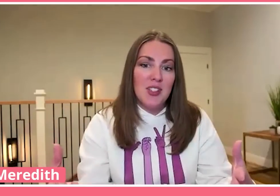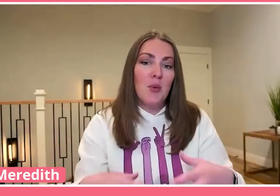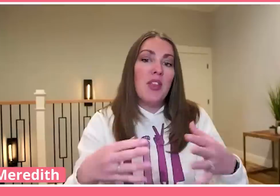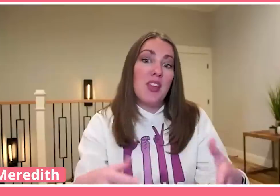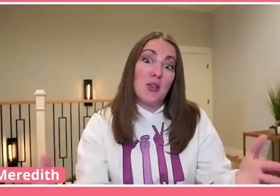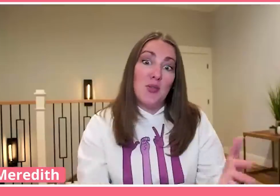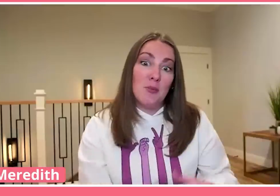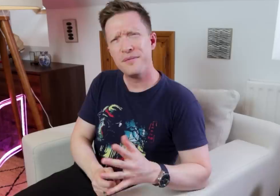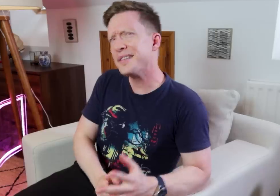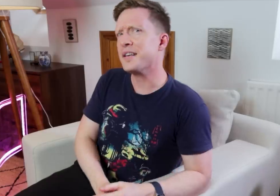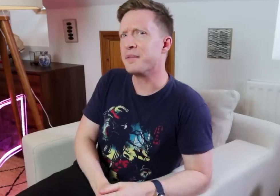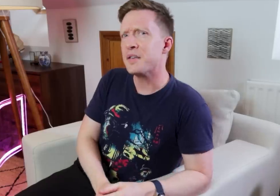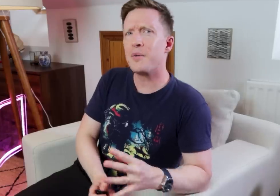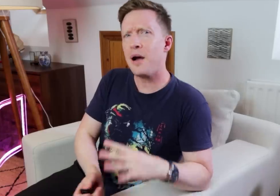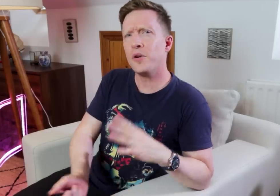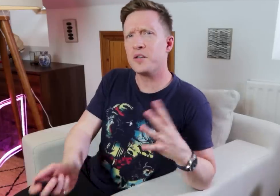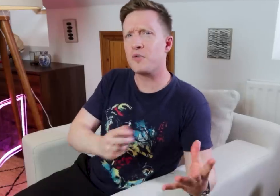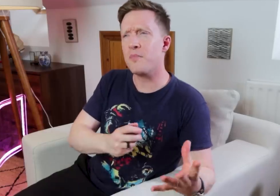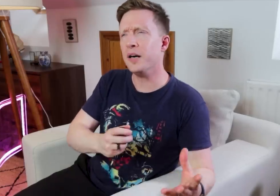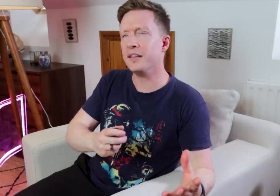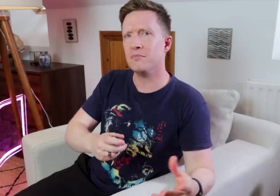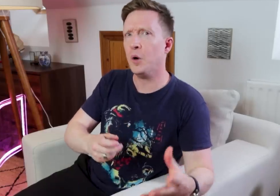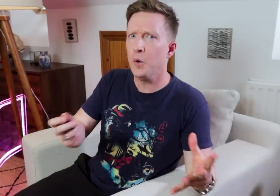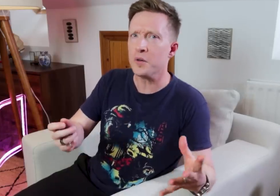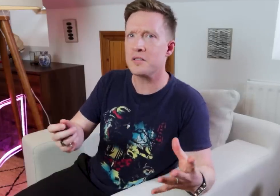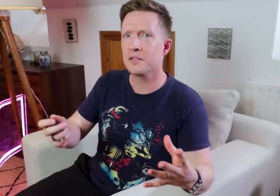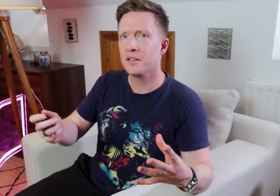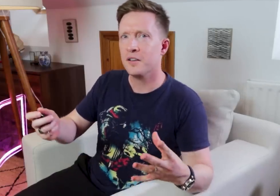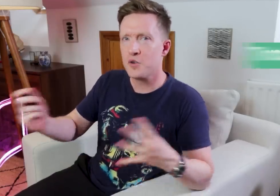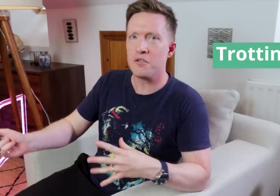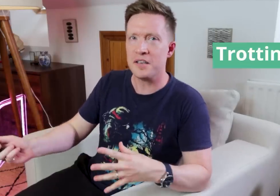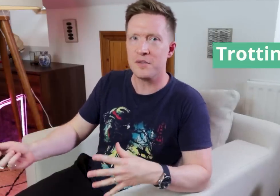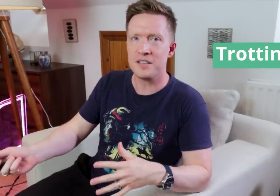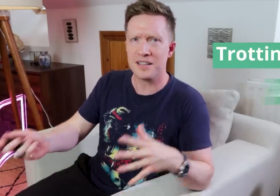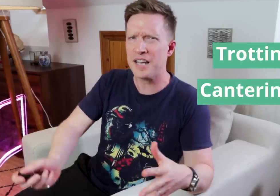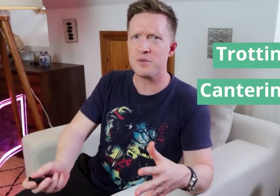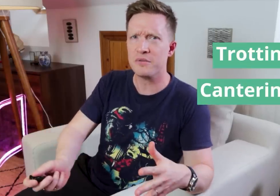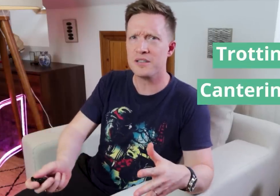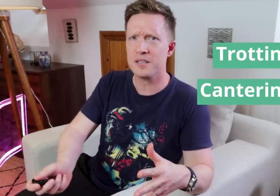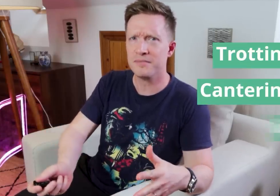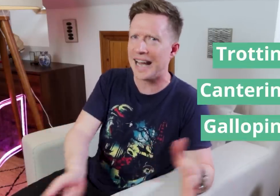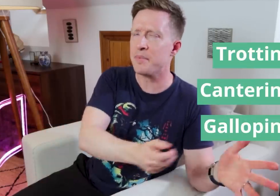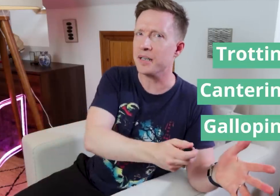within those verbs. Fascinating. So how would I describe my horse trotting versus cantering versus galloping?